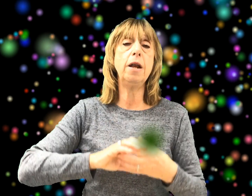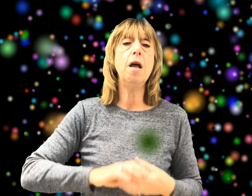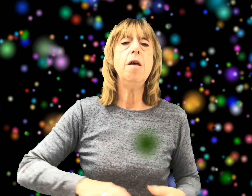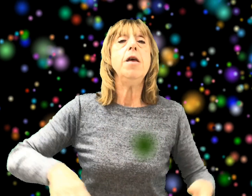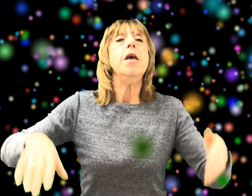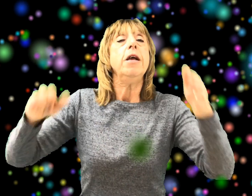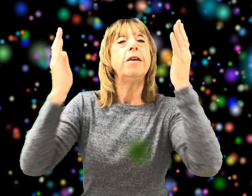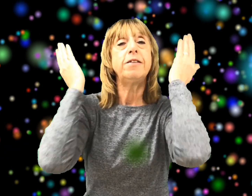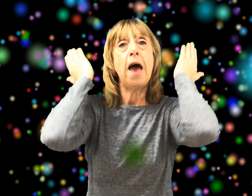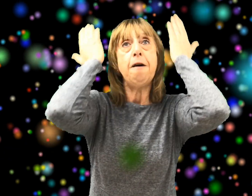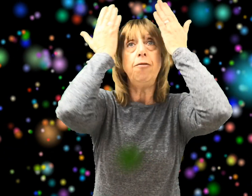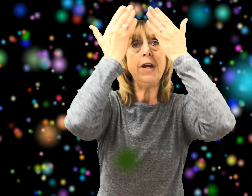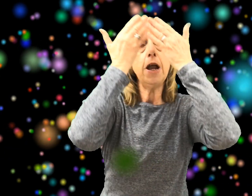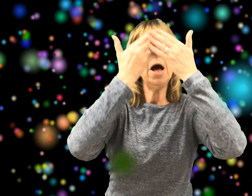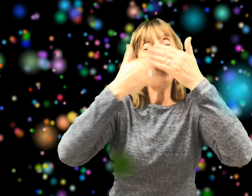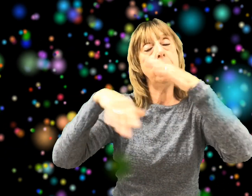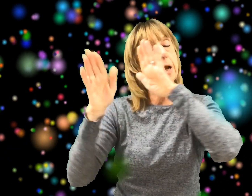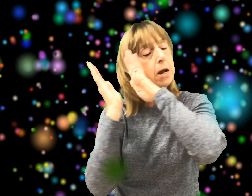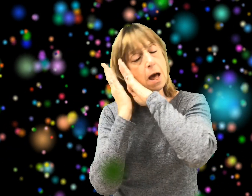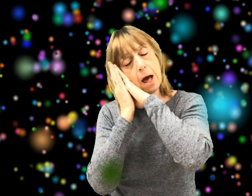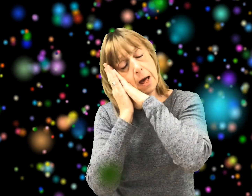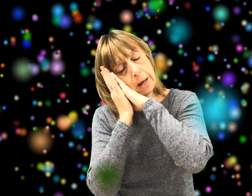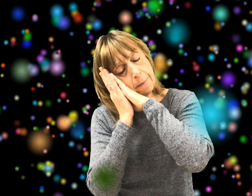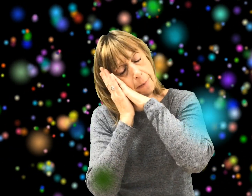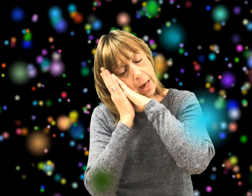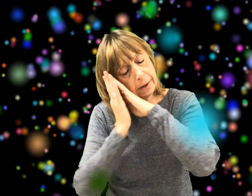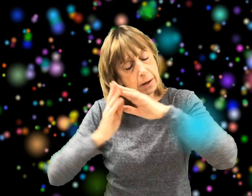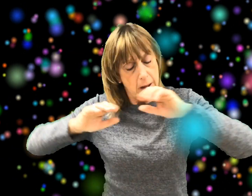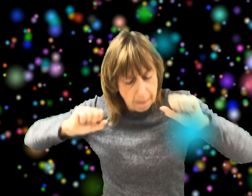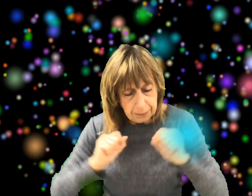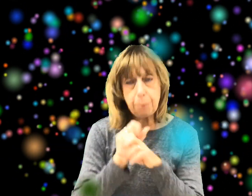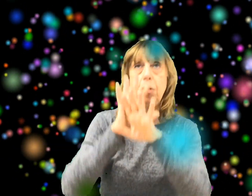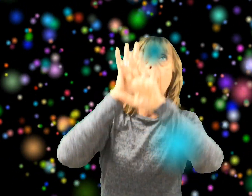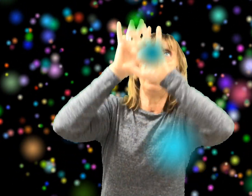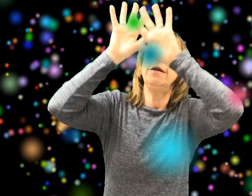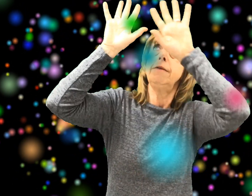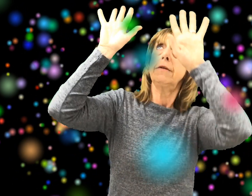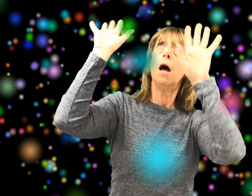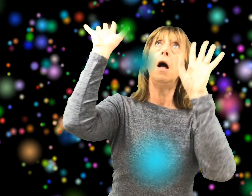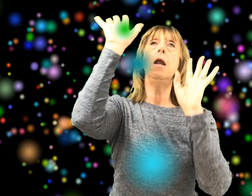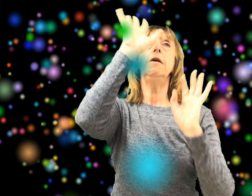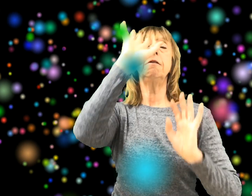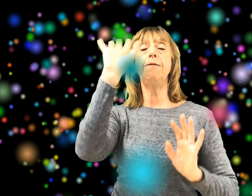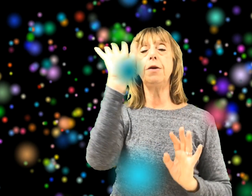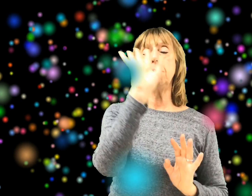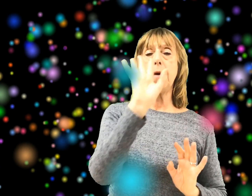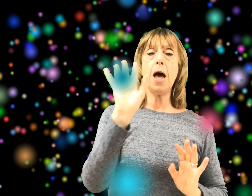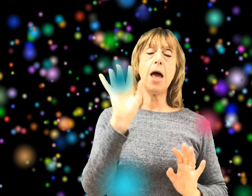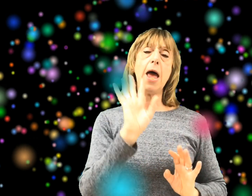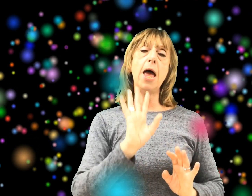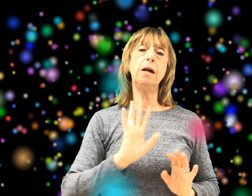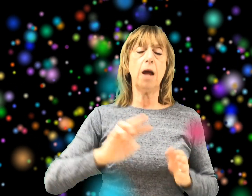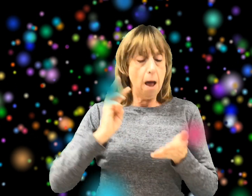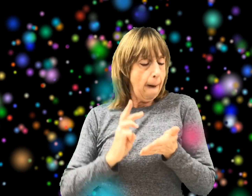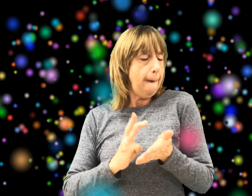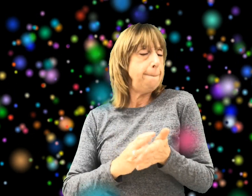desire. Every night I lie in bed, the brightest colors fill my head. A